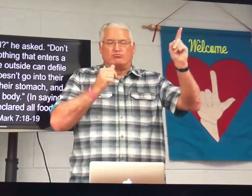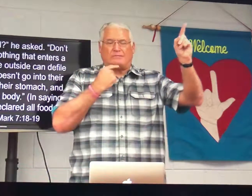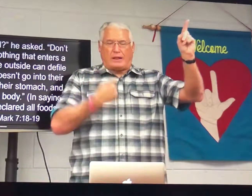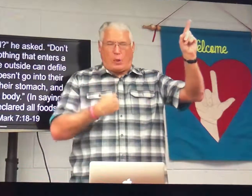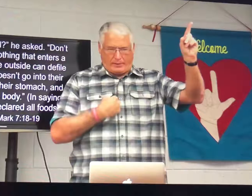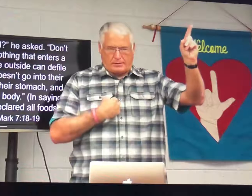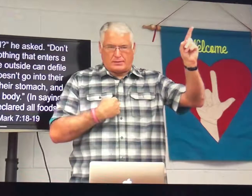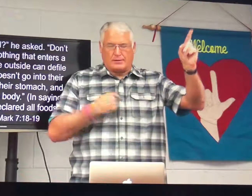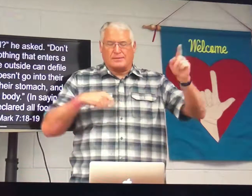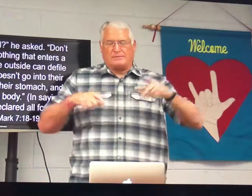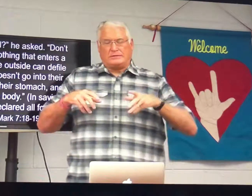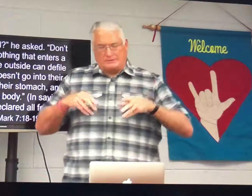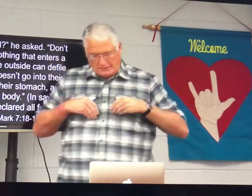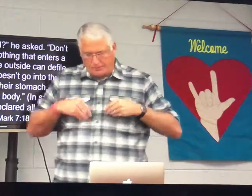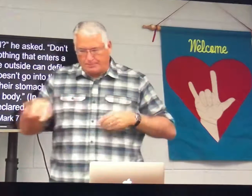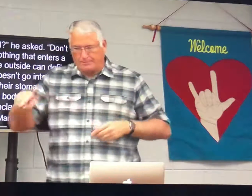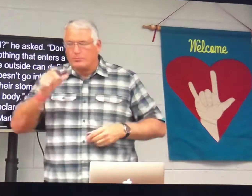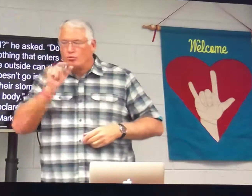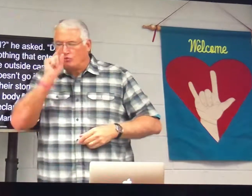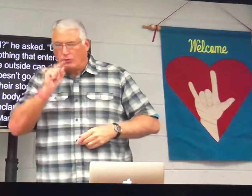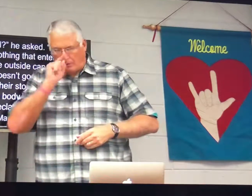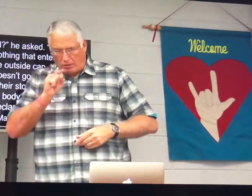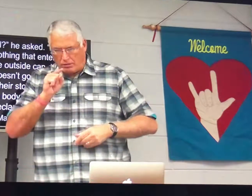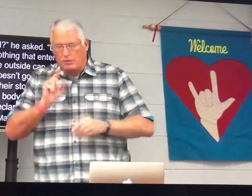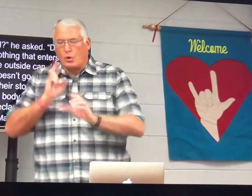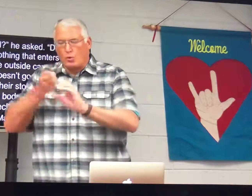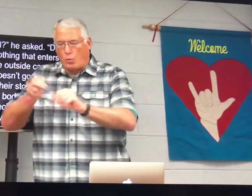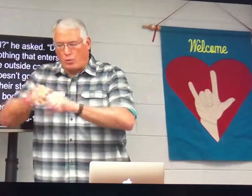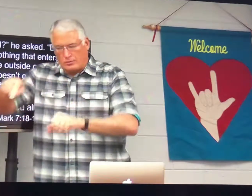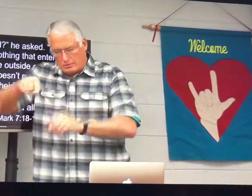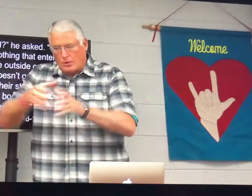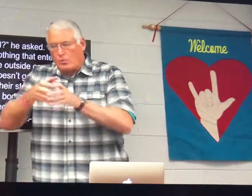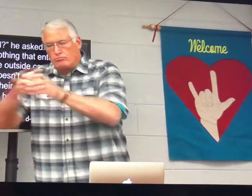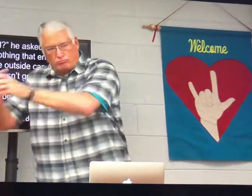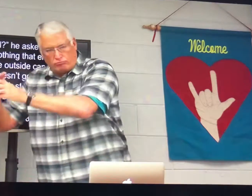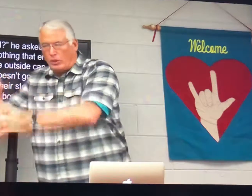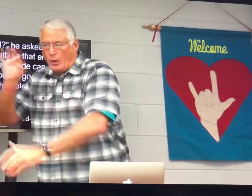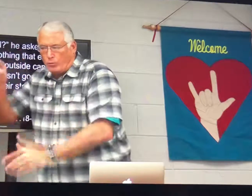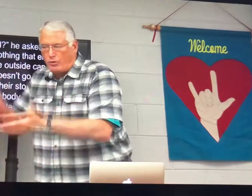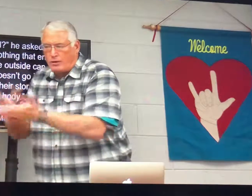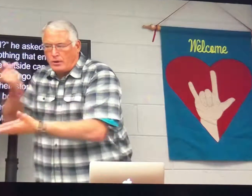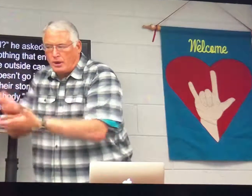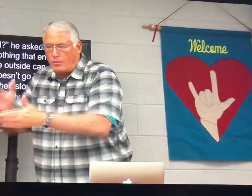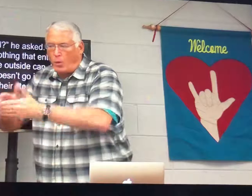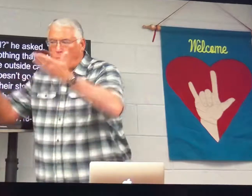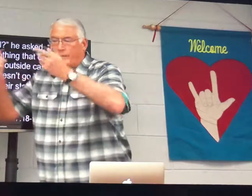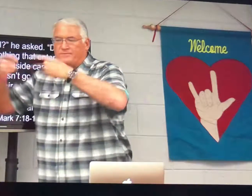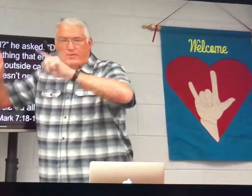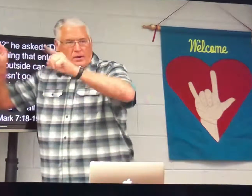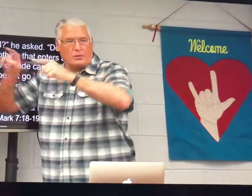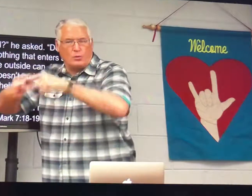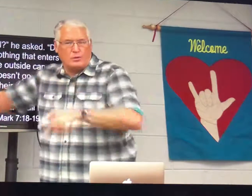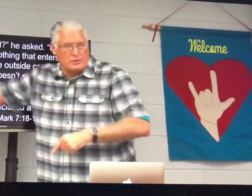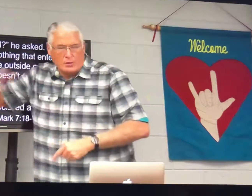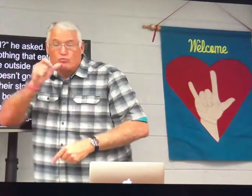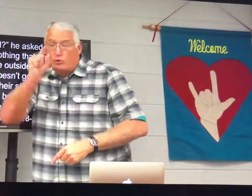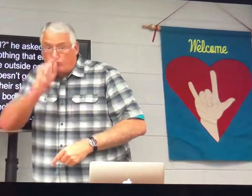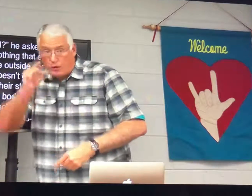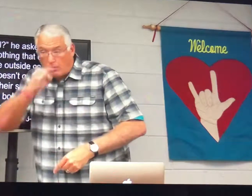Our Toyota inside look, and boy, what a problem this year has been for Chris Davis, and it really has